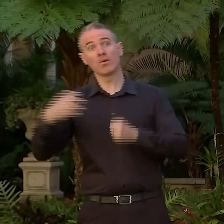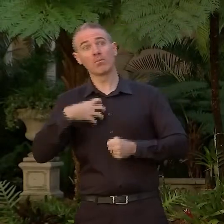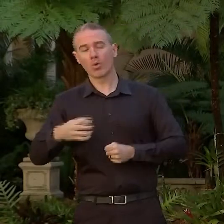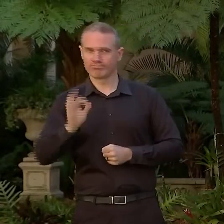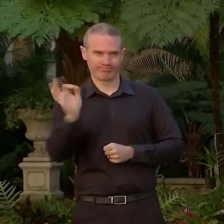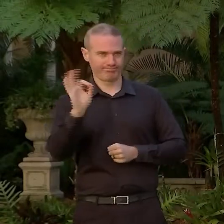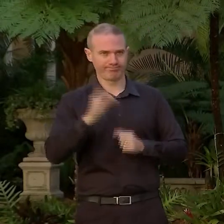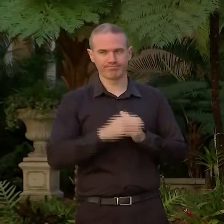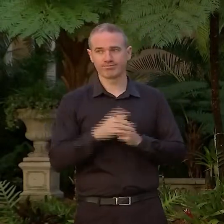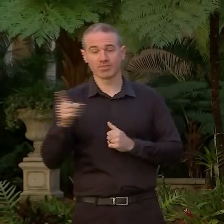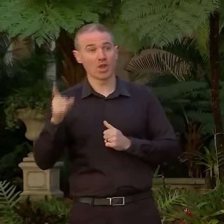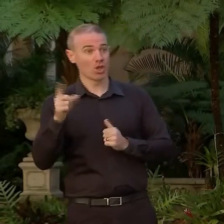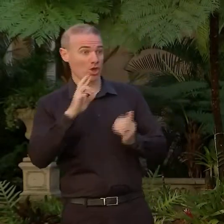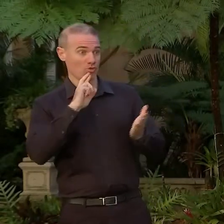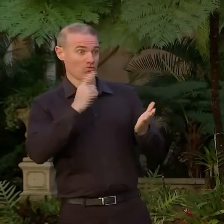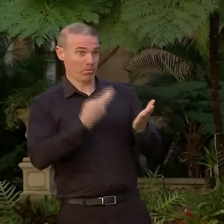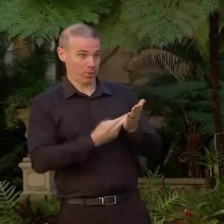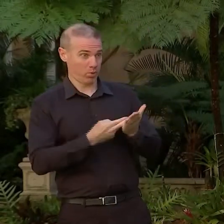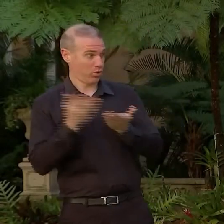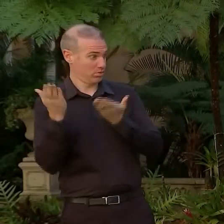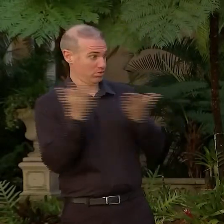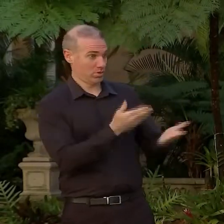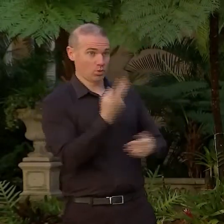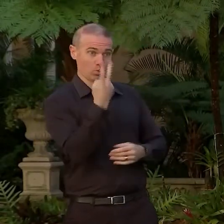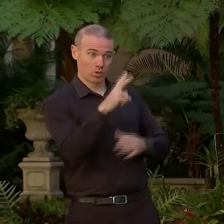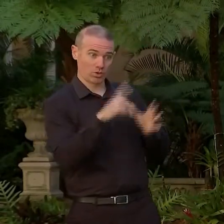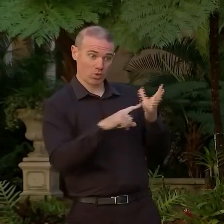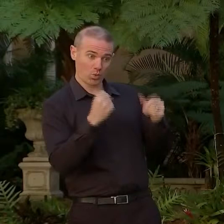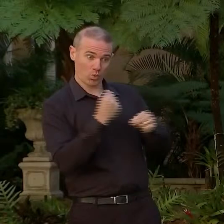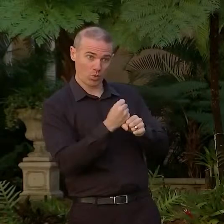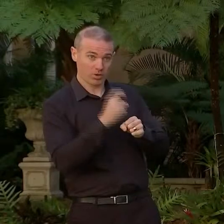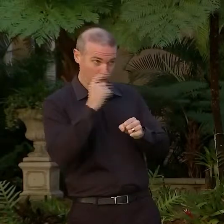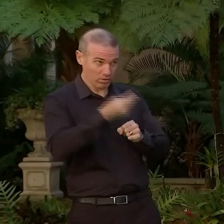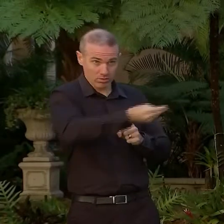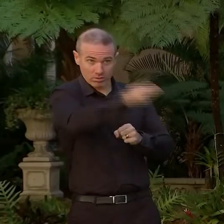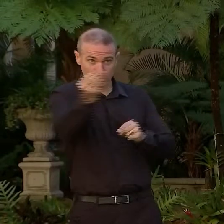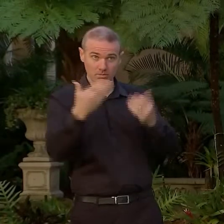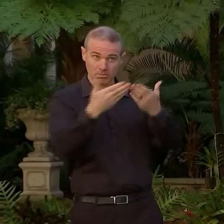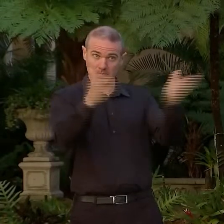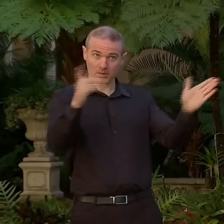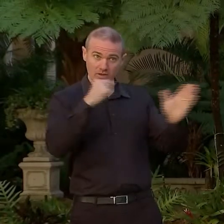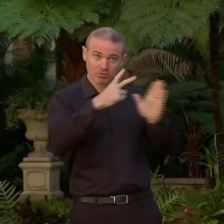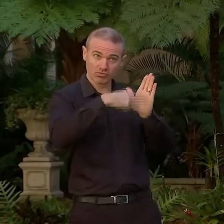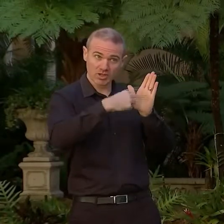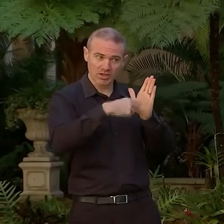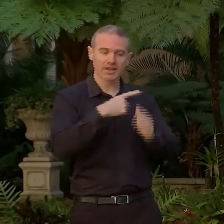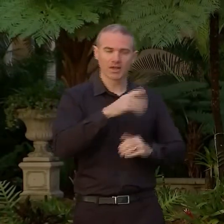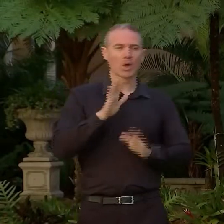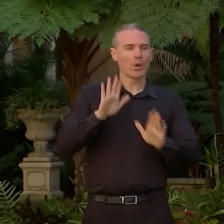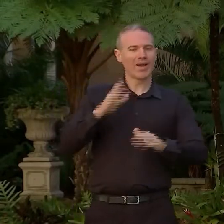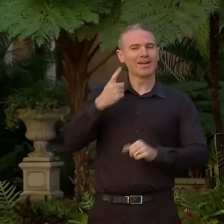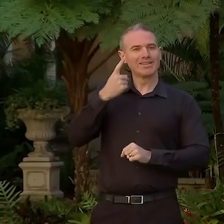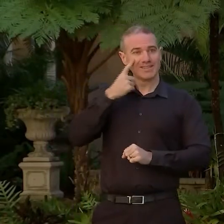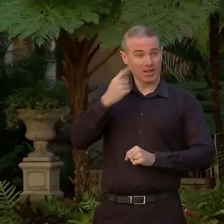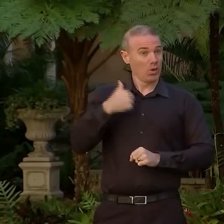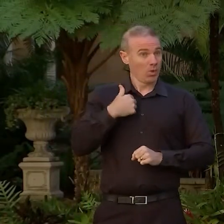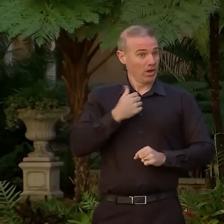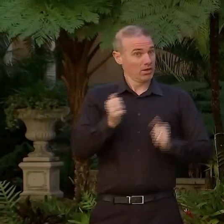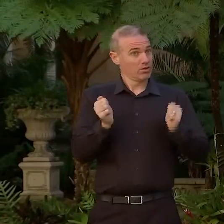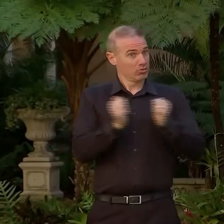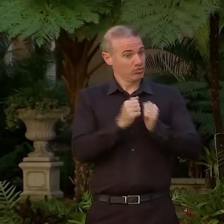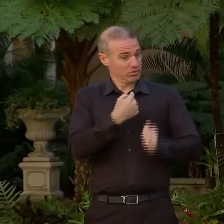the report if the government's getting it on the 20th? Look, we'll wait and see the report. We have committed to releasing